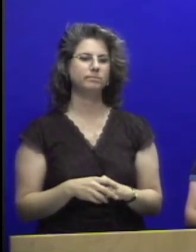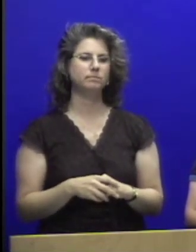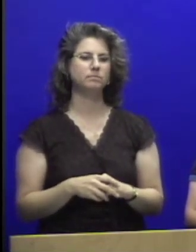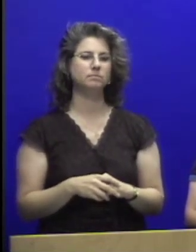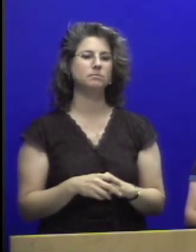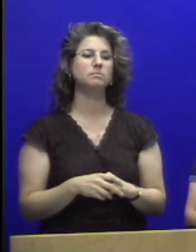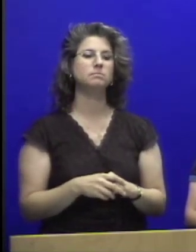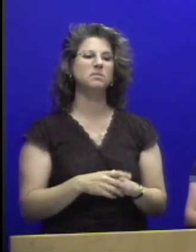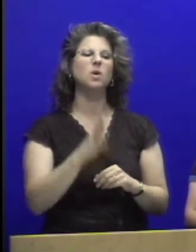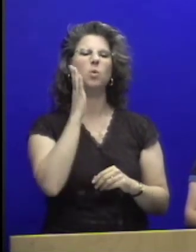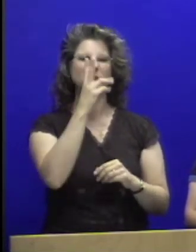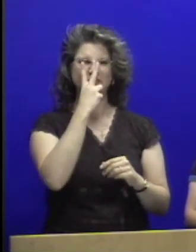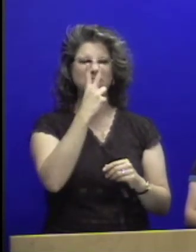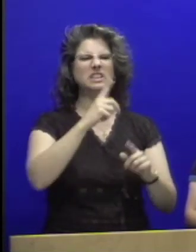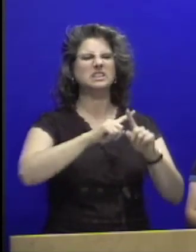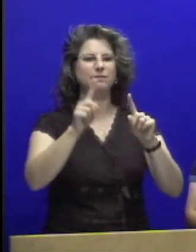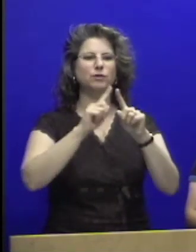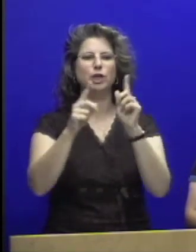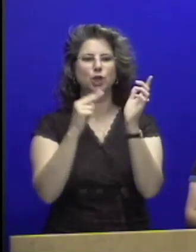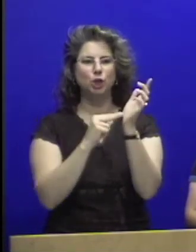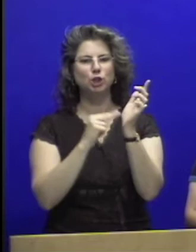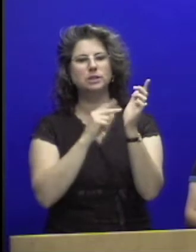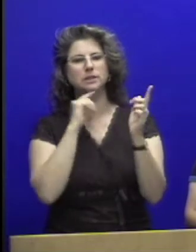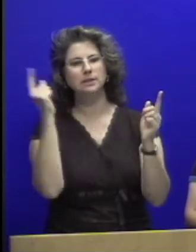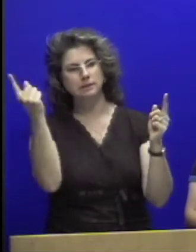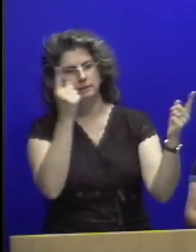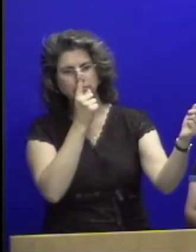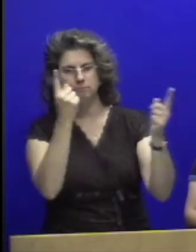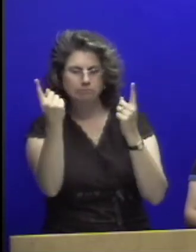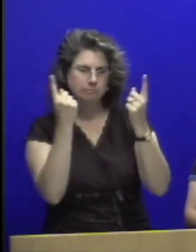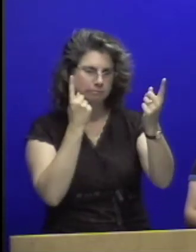meeting nurses that will be in the room.